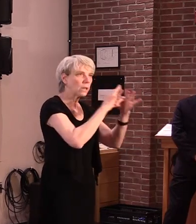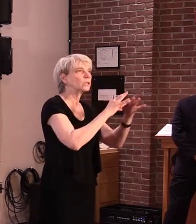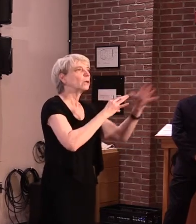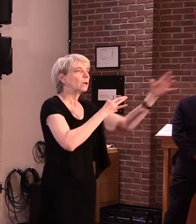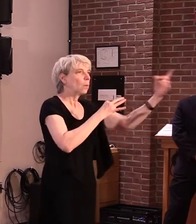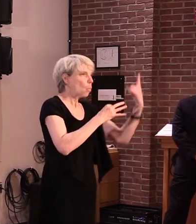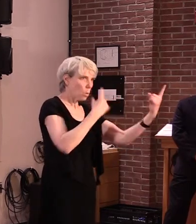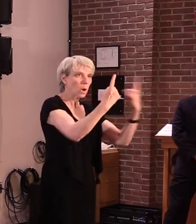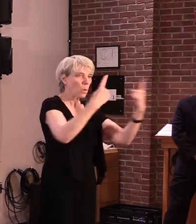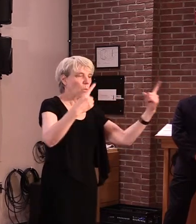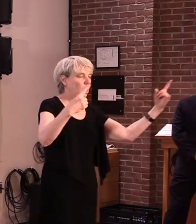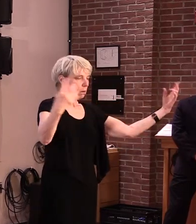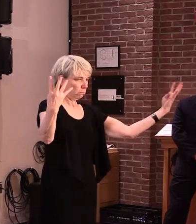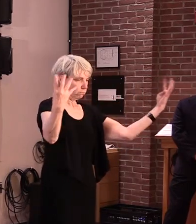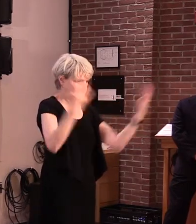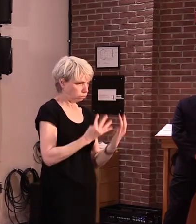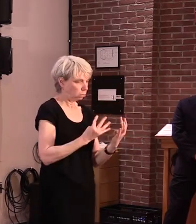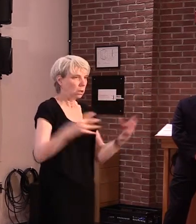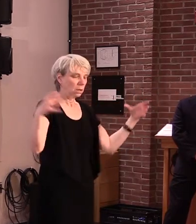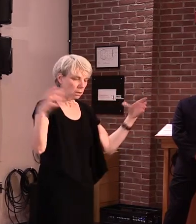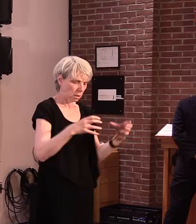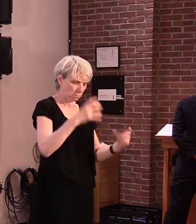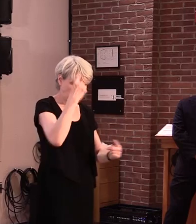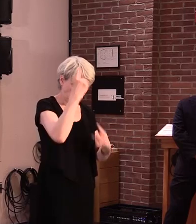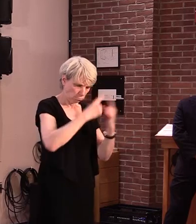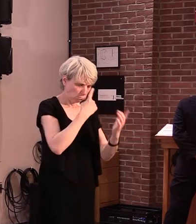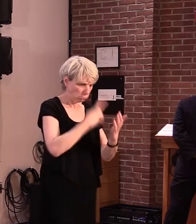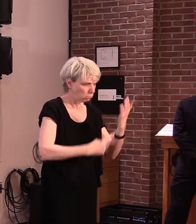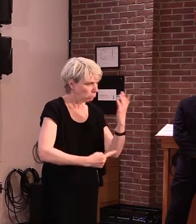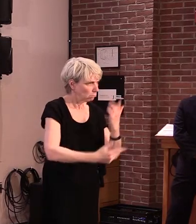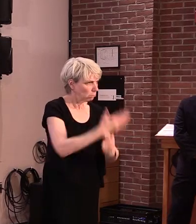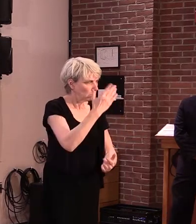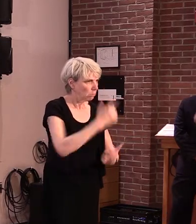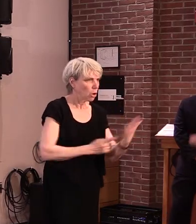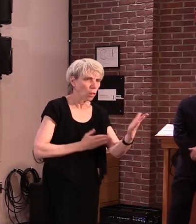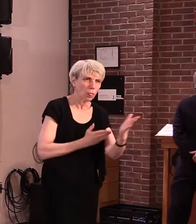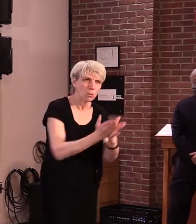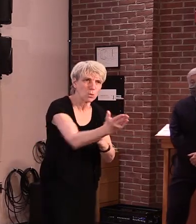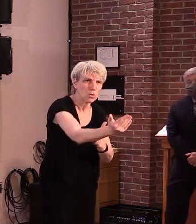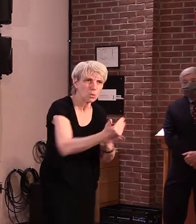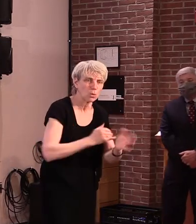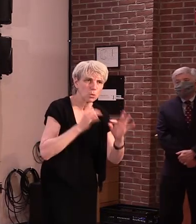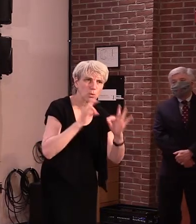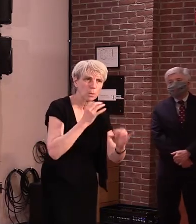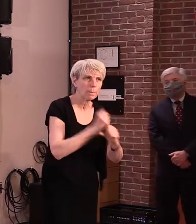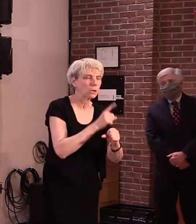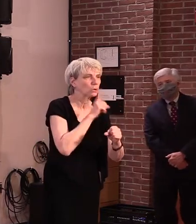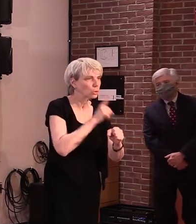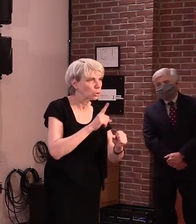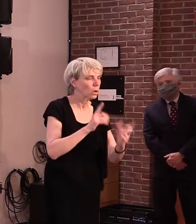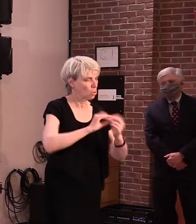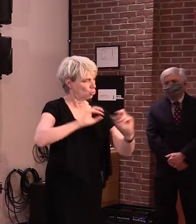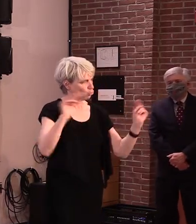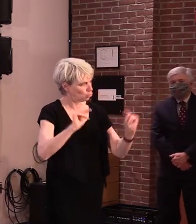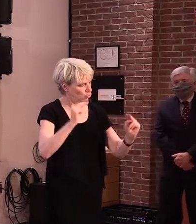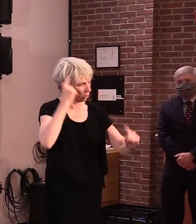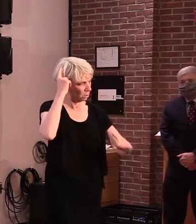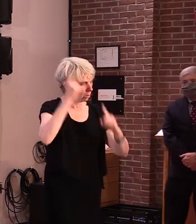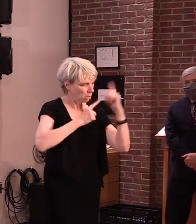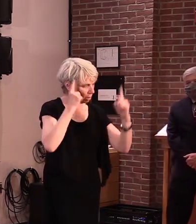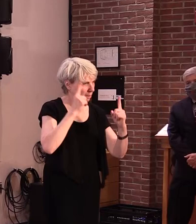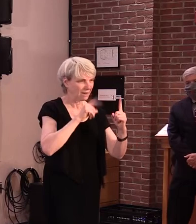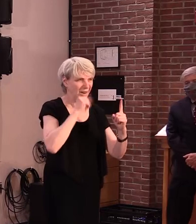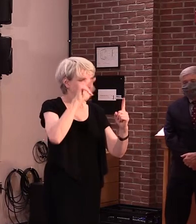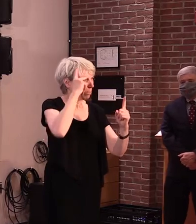about, contemplate what it means and make sure that we're doing it in a objective way, and then not